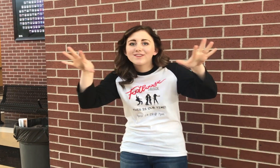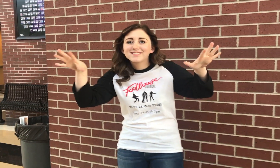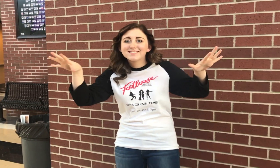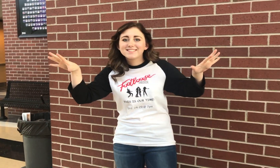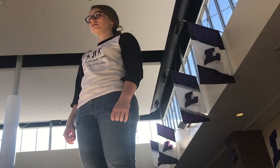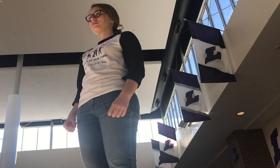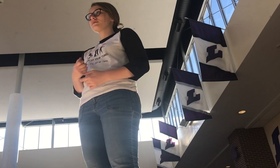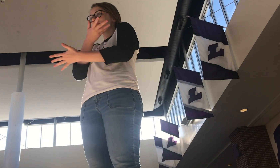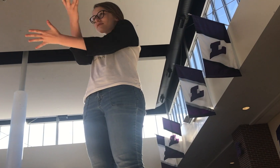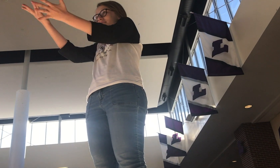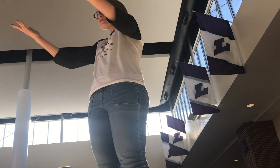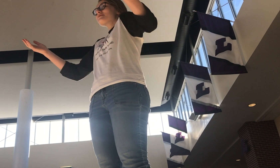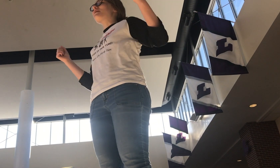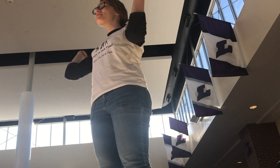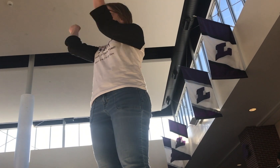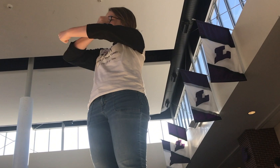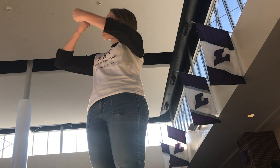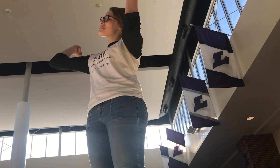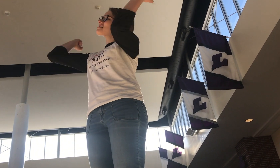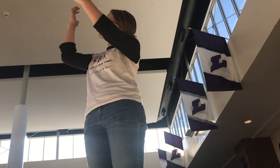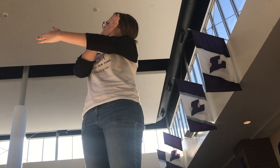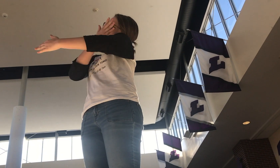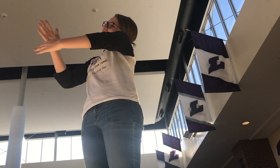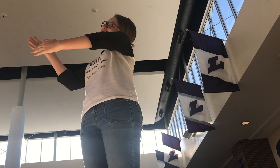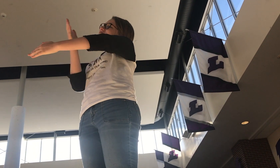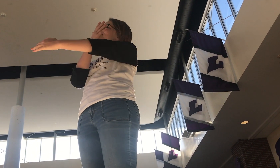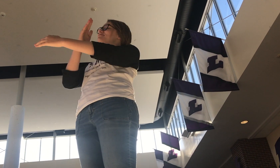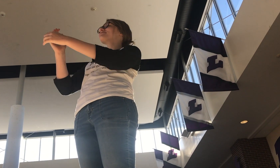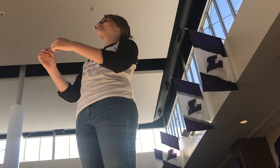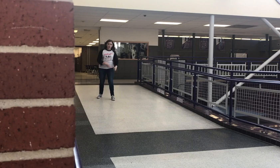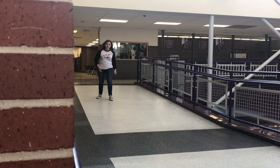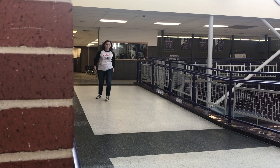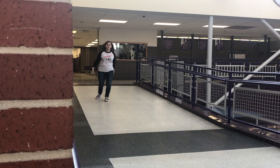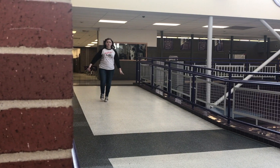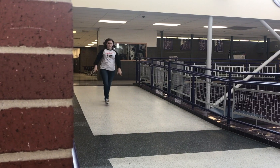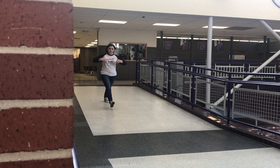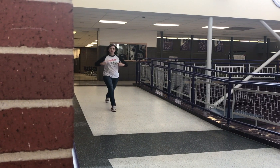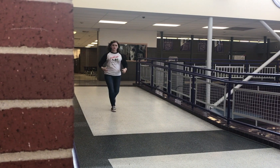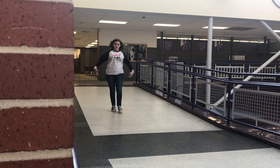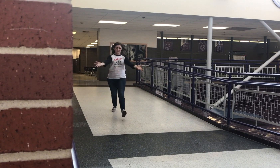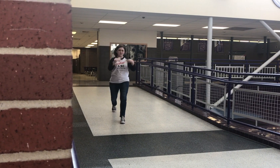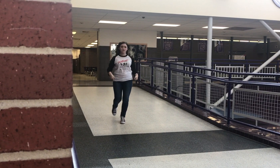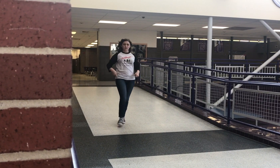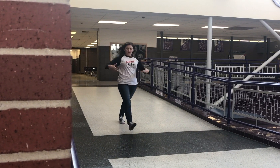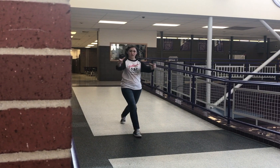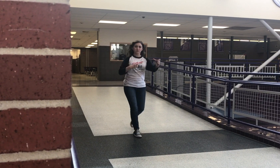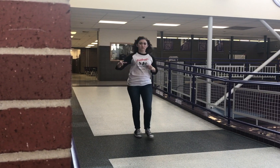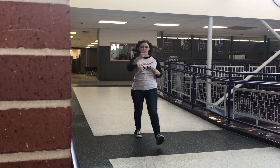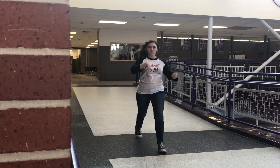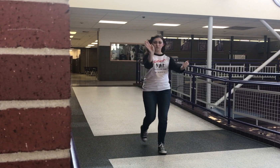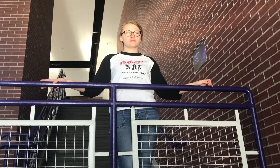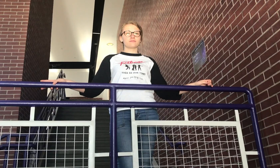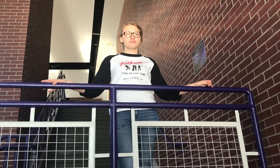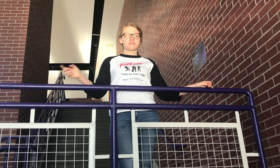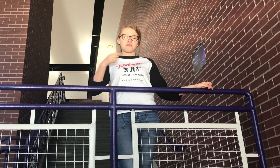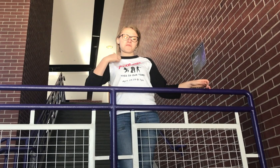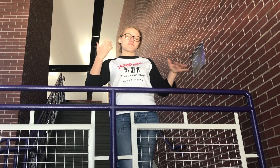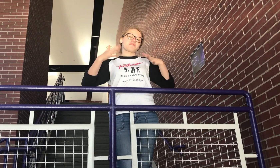explosion This is my fight song Take back my life song Prove